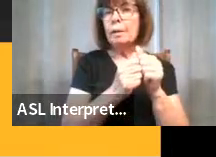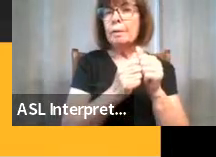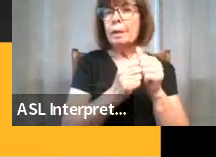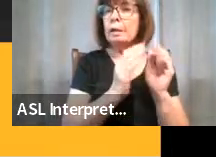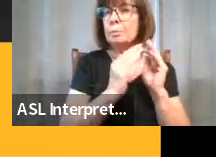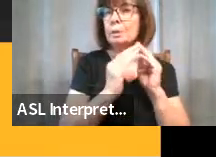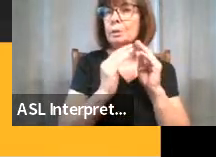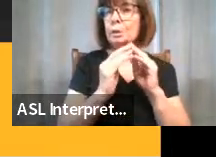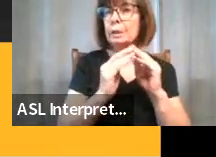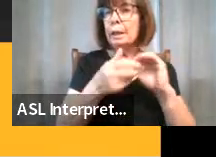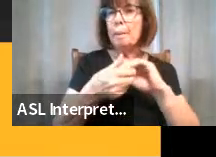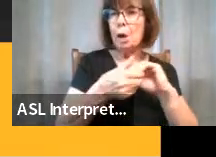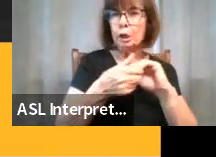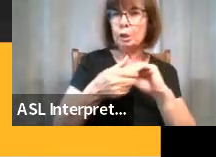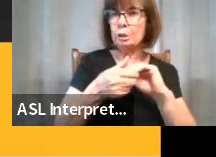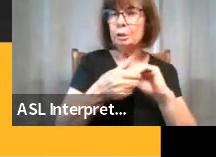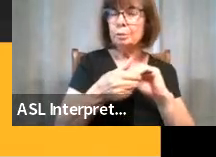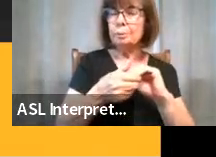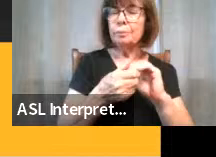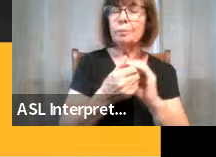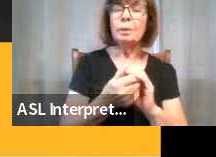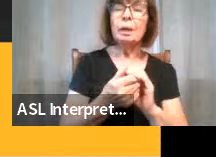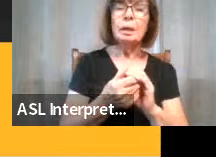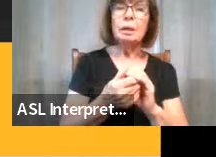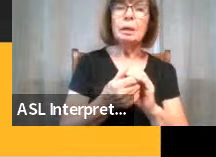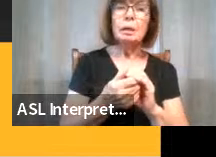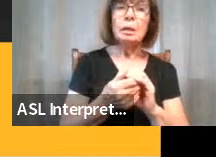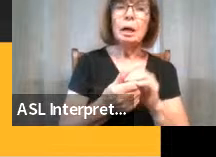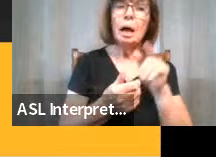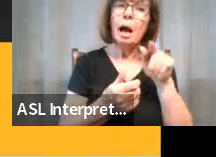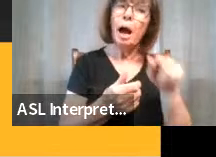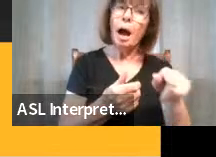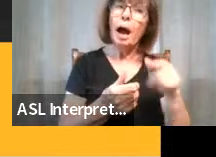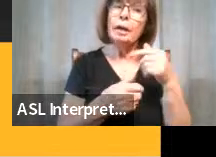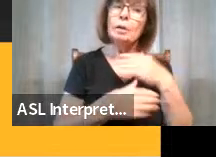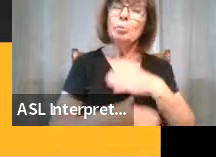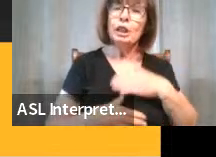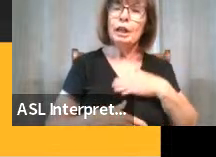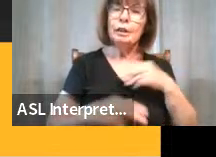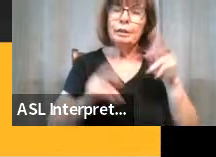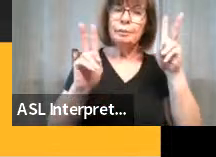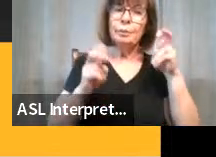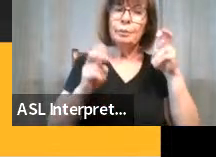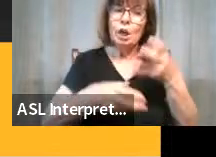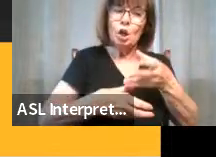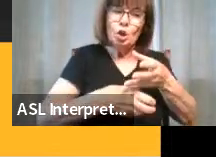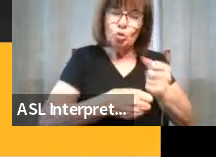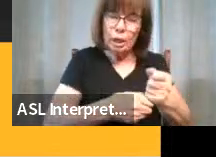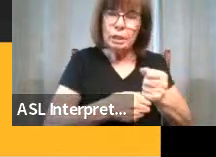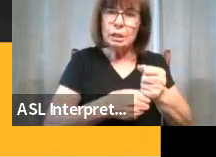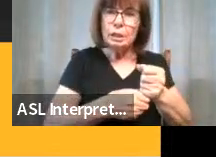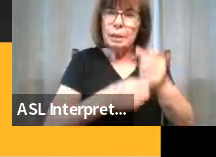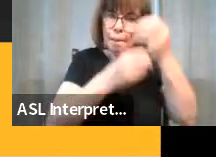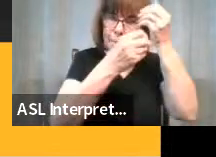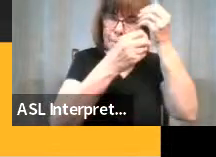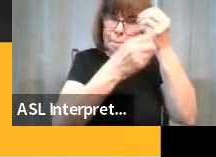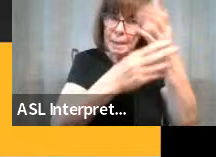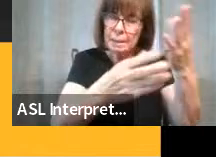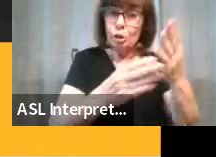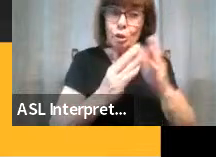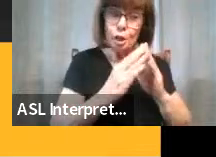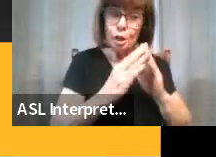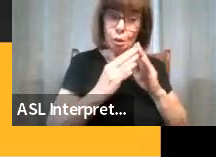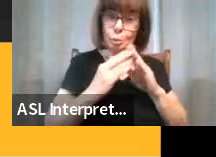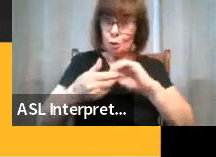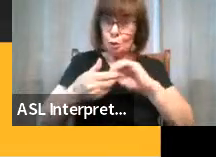the highlight of the trusted messenger, that the community partners are the trusted messenger for this